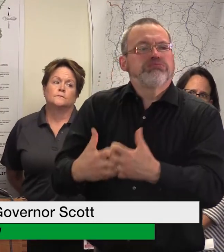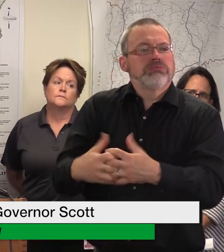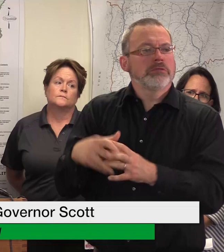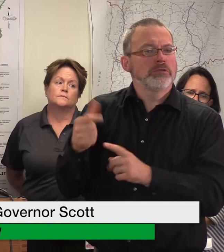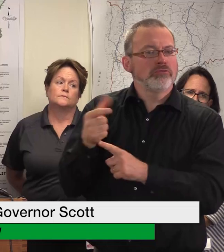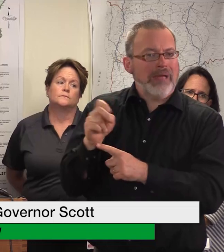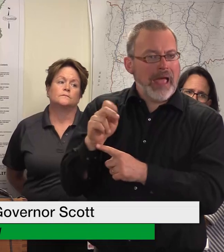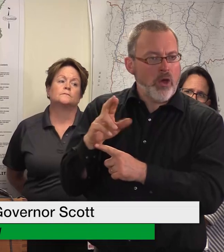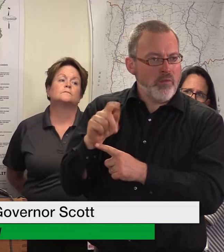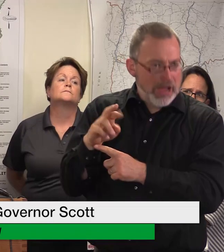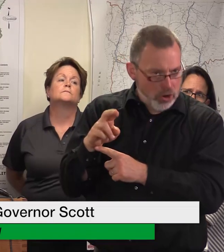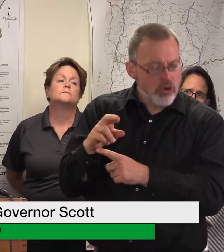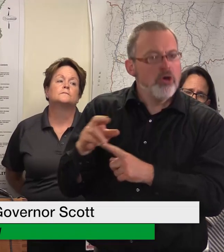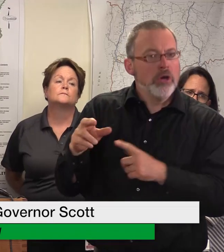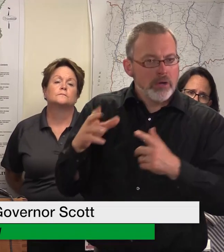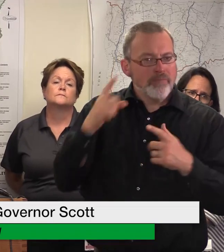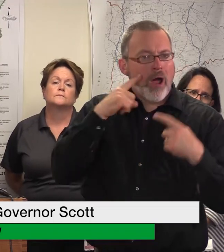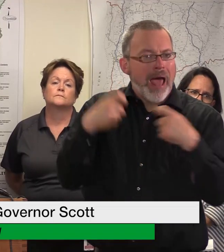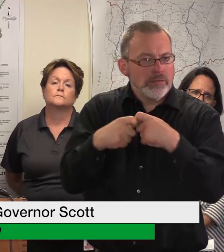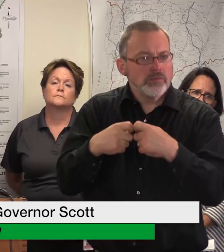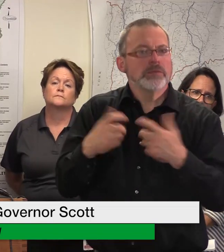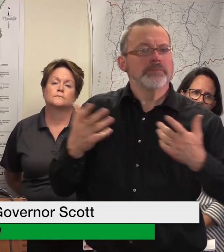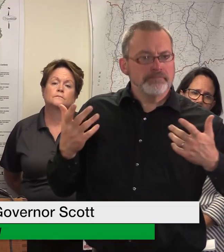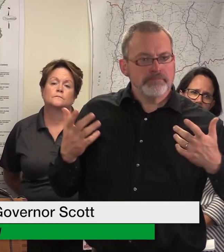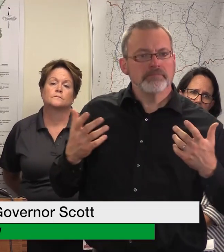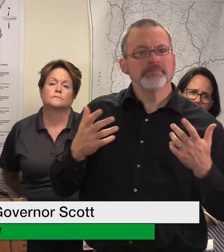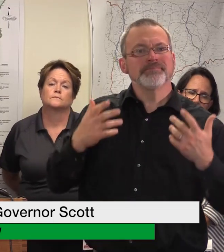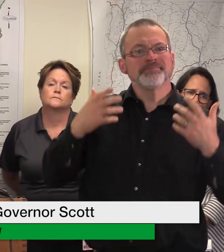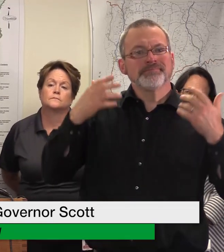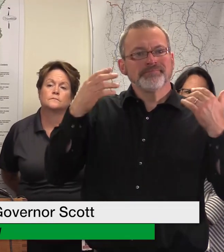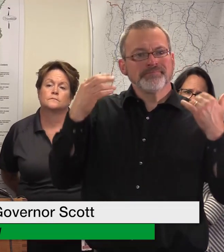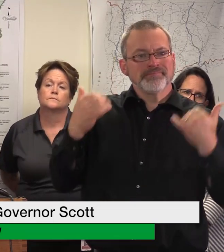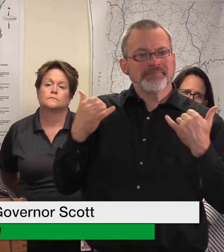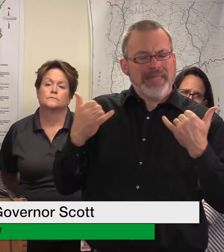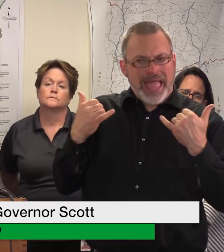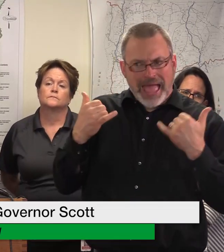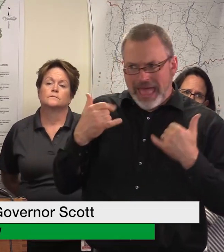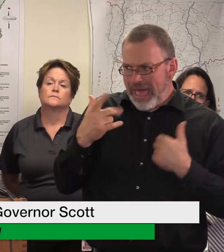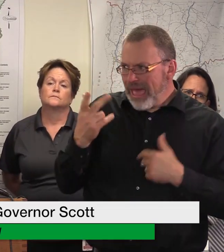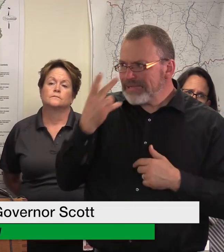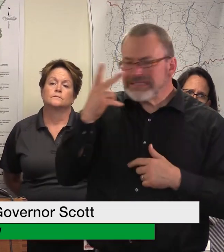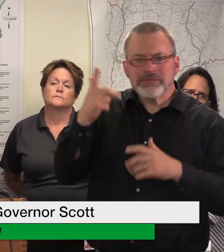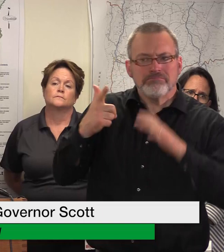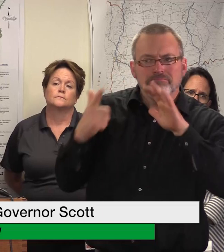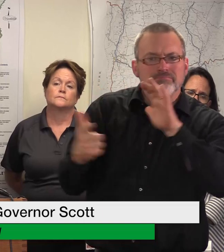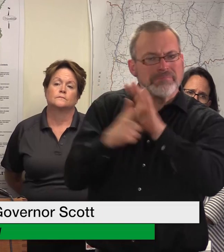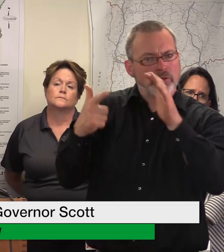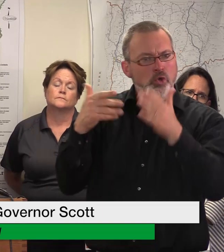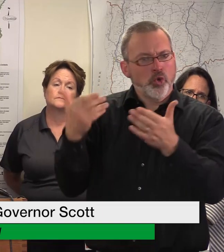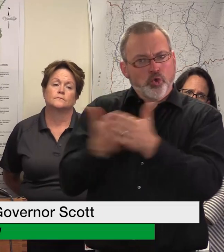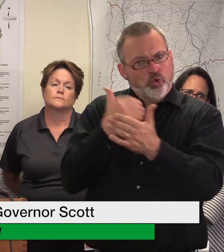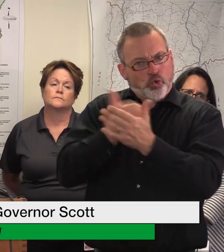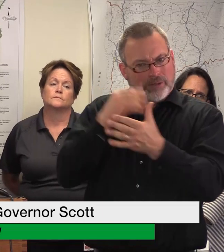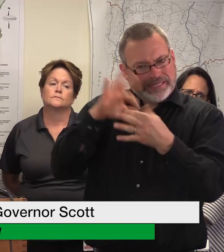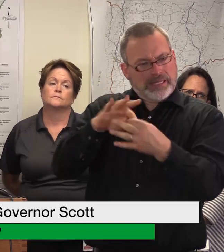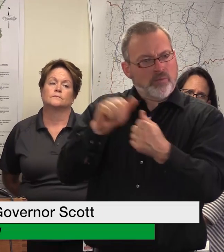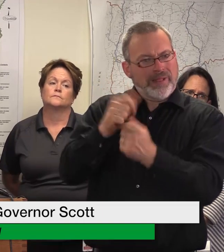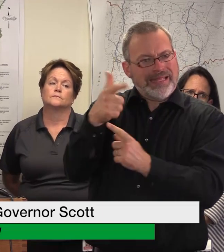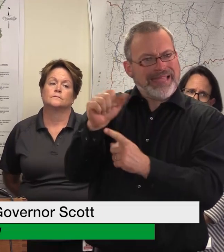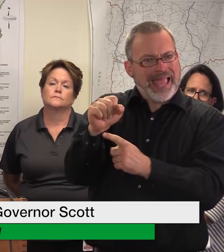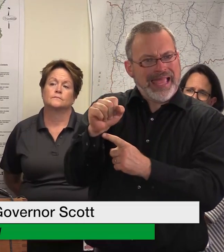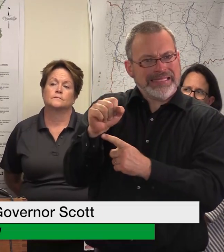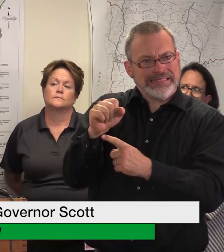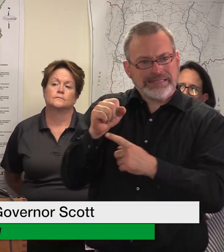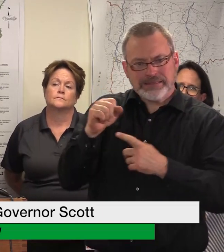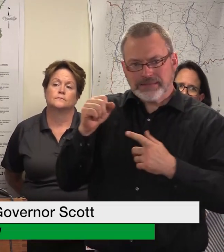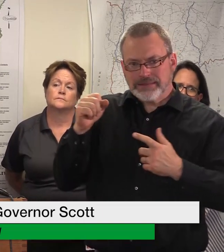considering, or actually has proposed, banning the sale of new gas-powered generators. I realize you're probably a little hesitant